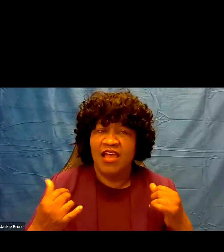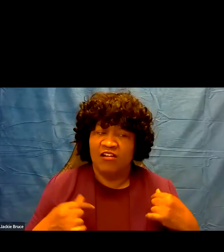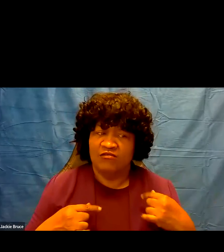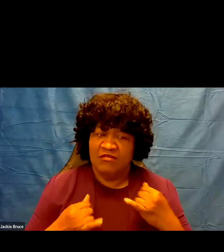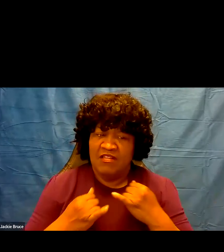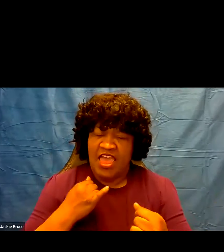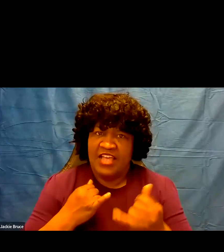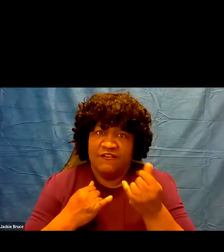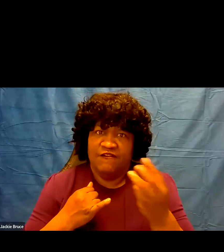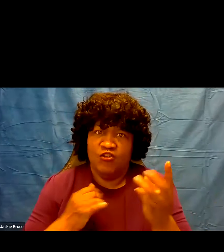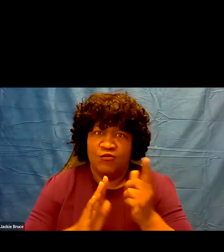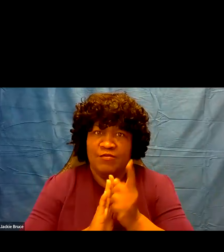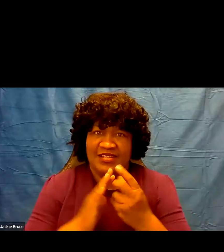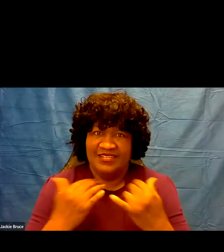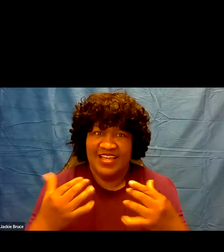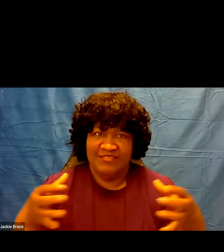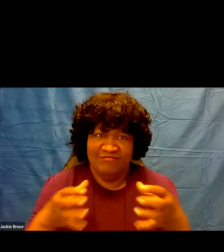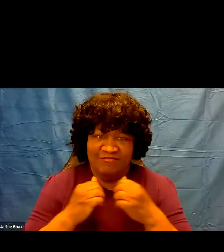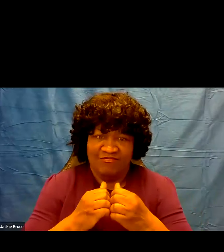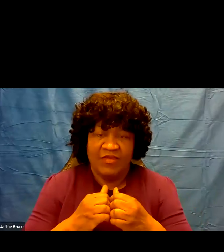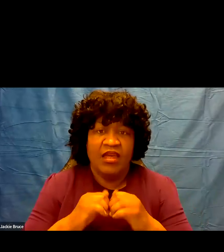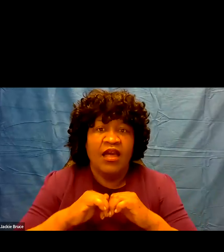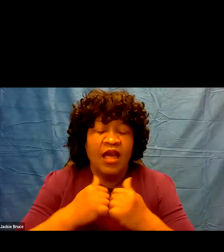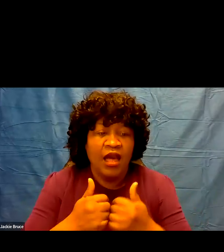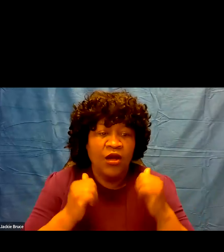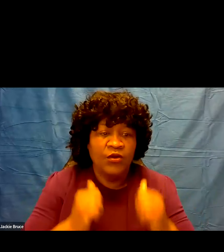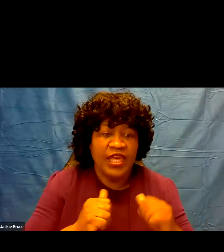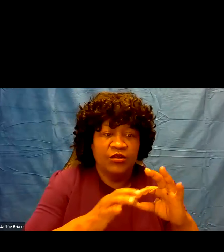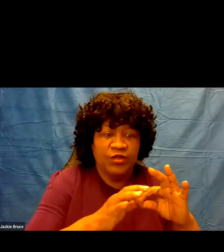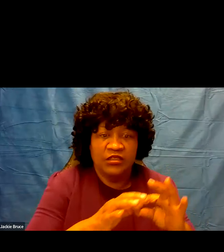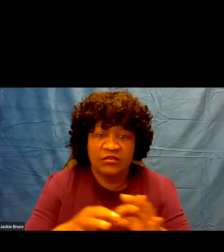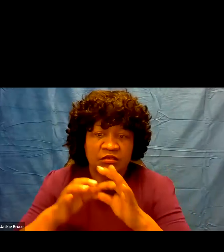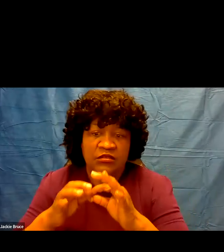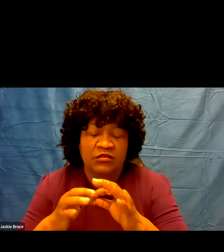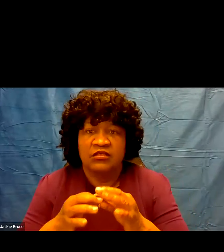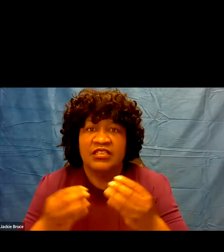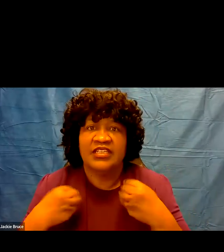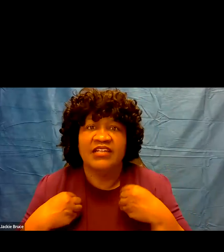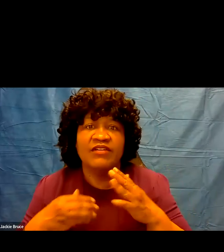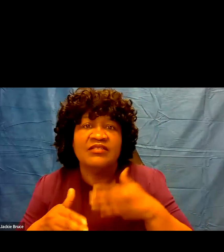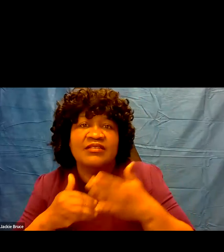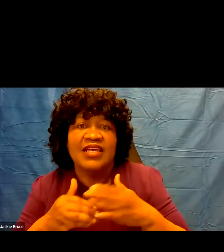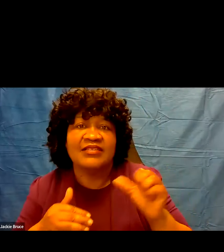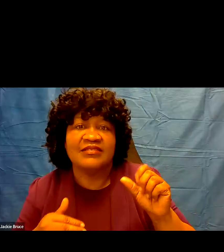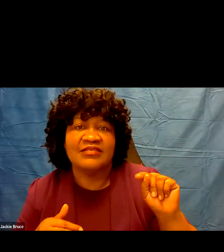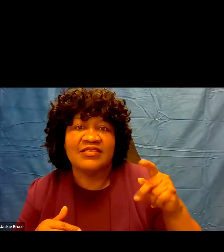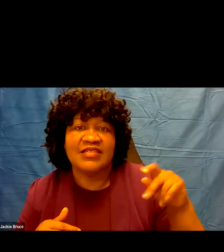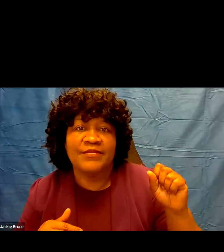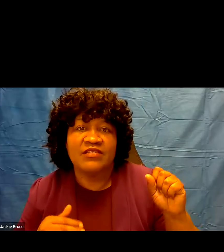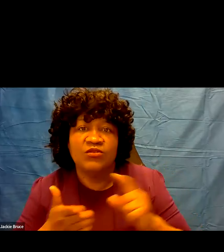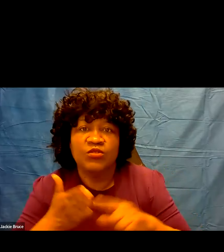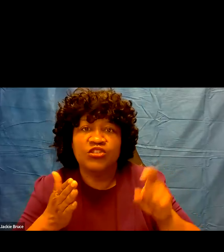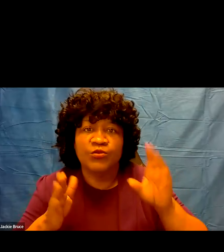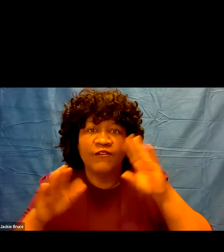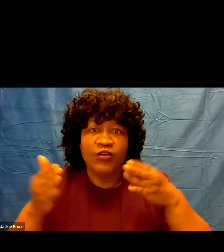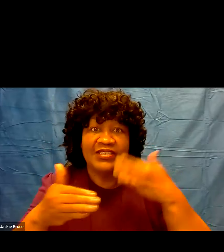minutes together in this conversation is something that could segue us to some next steps for how, what should we focus in on the